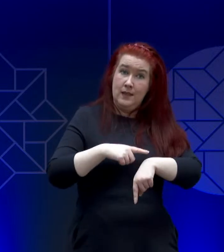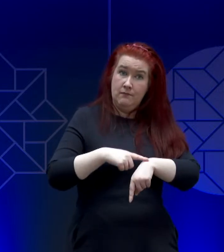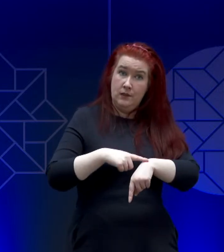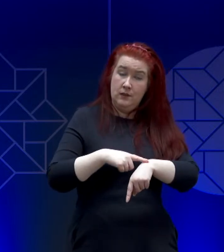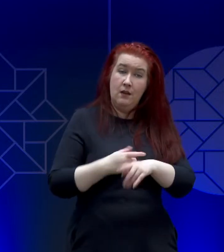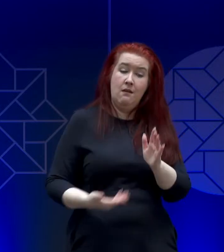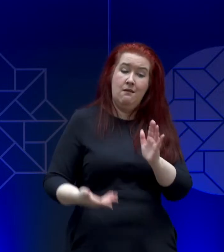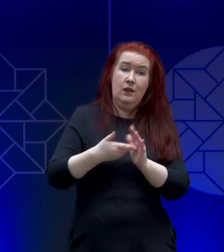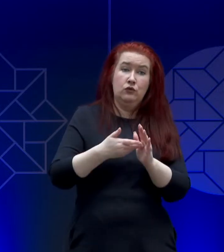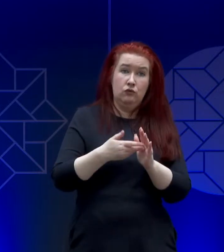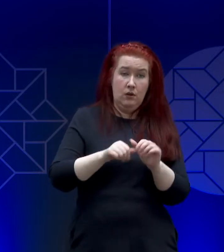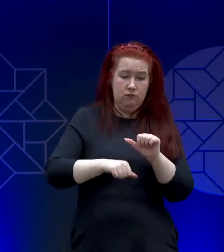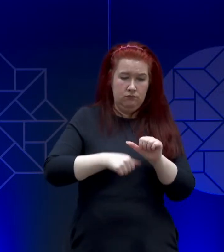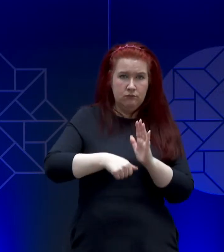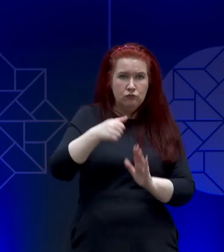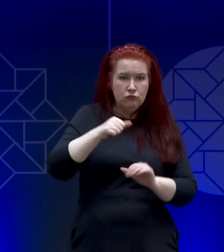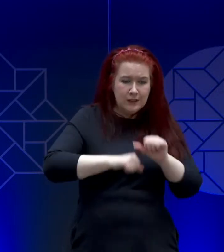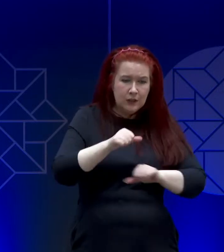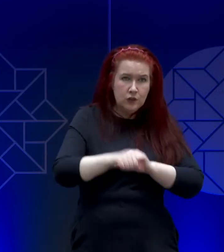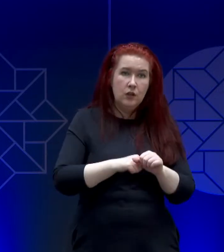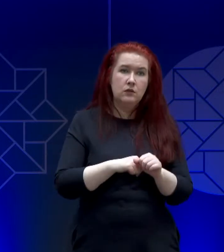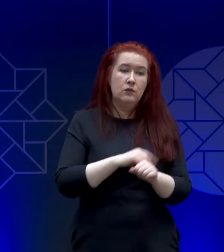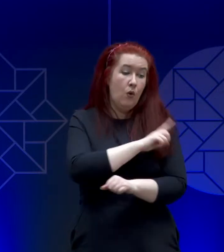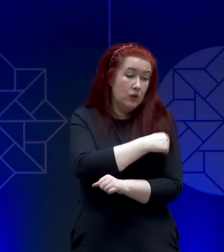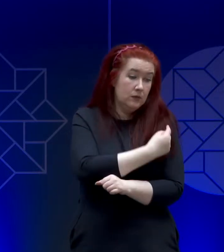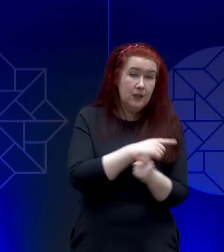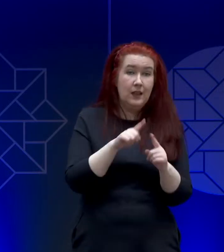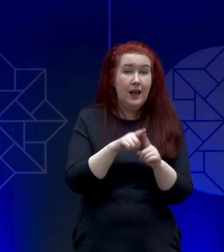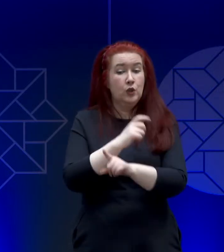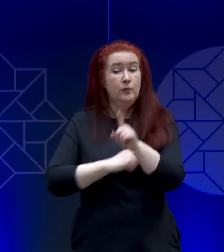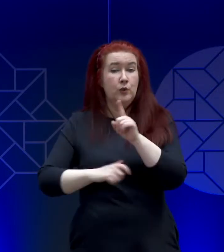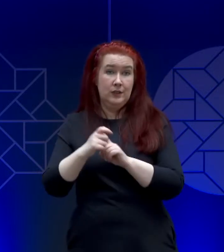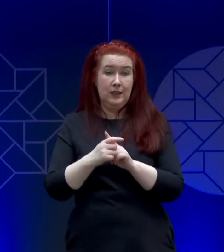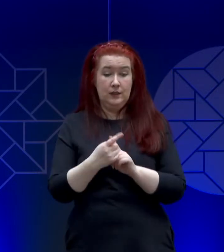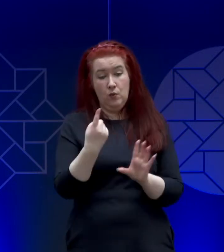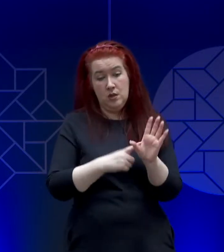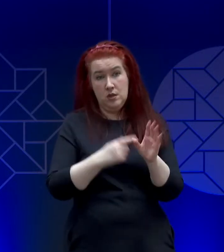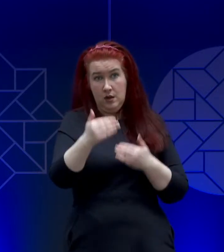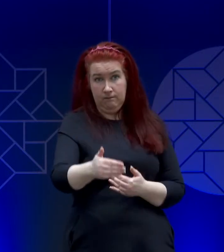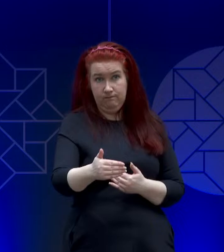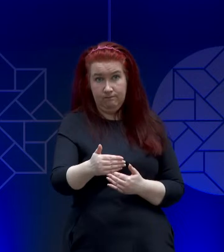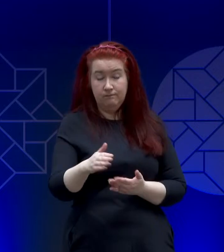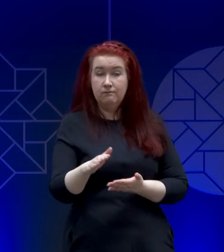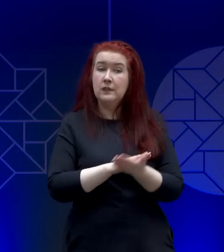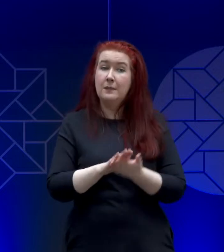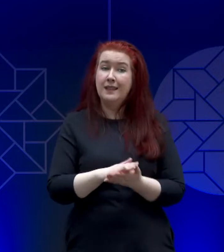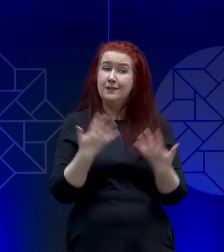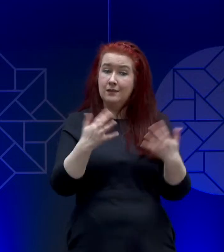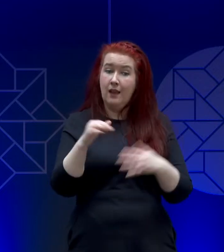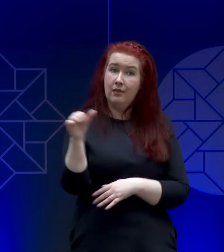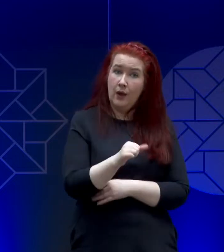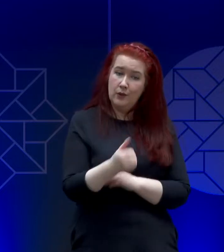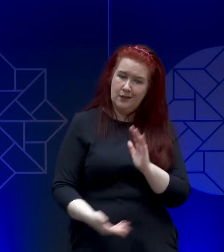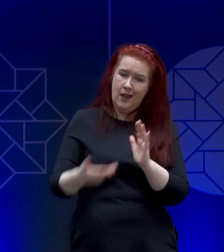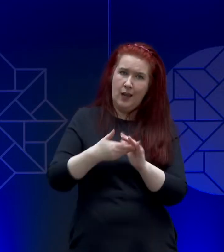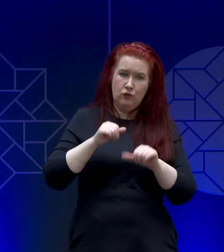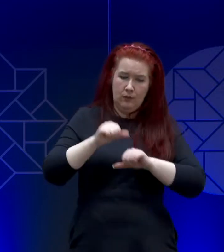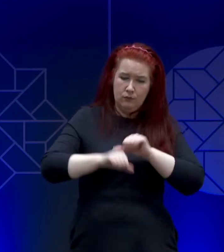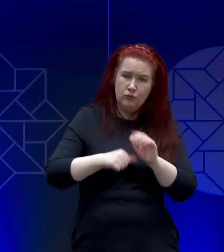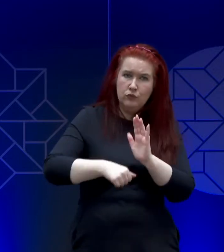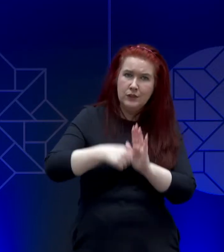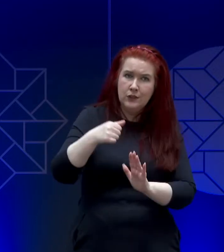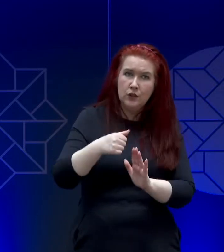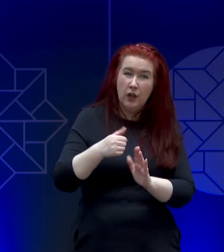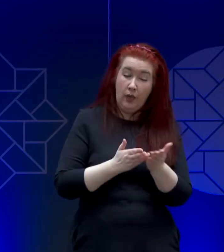in hospitals and in communities in the coming year. That includes 10,000 extra procedures through smarter